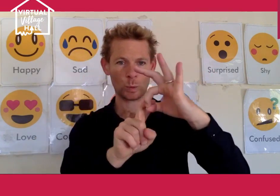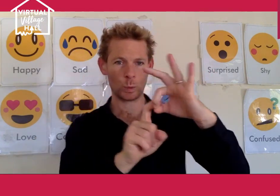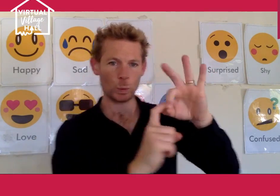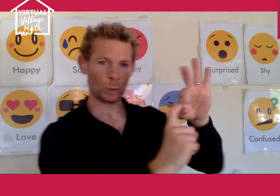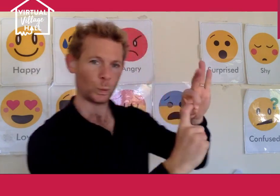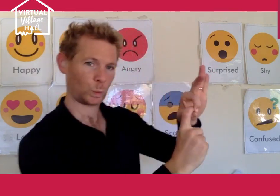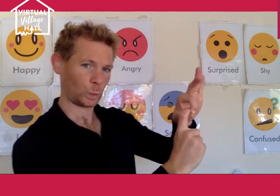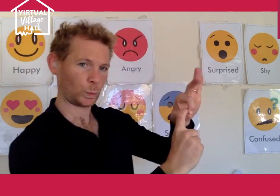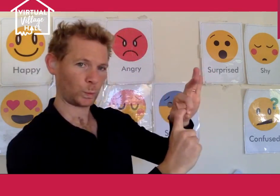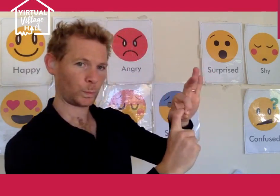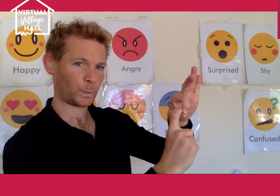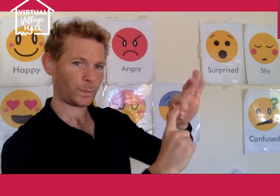Q,